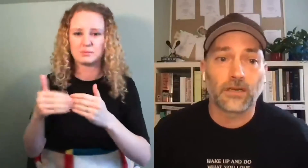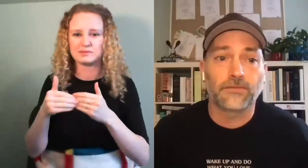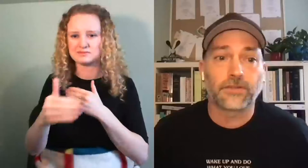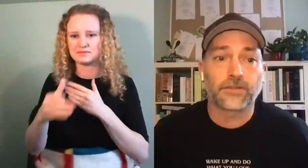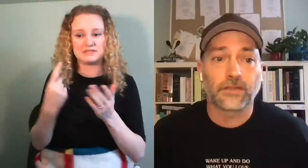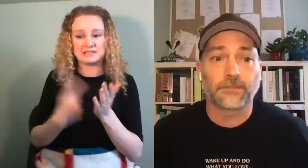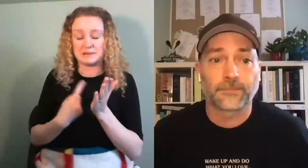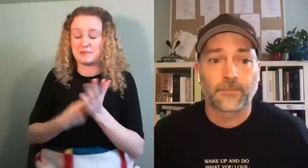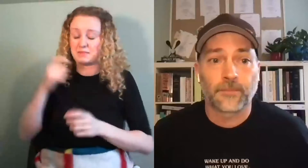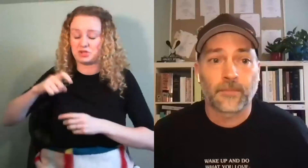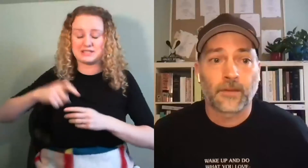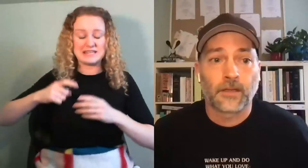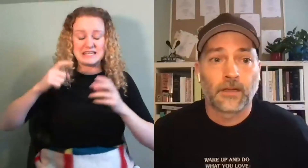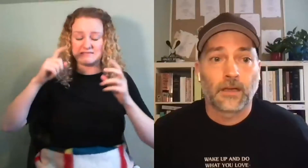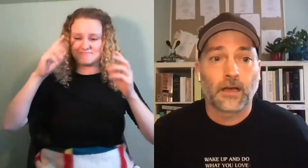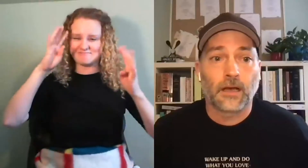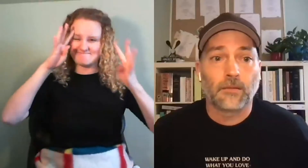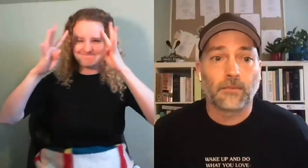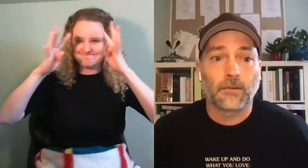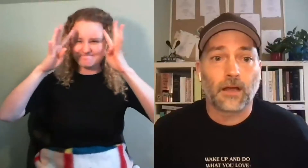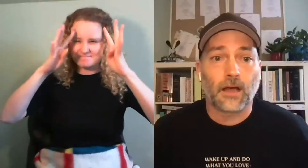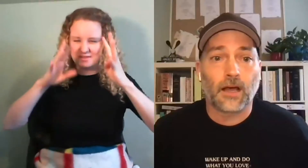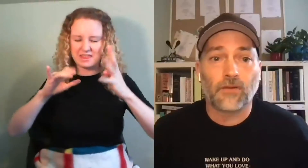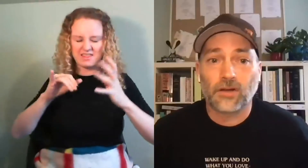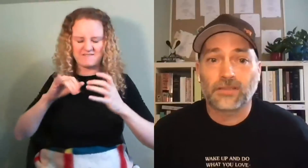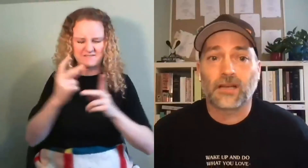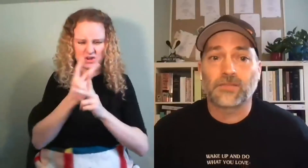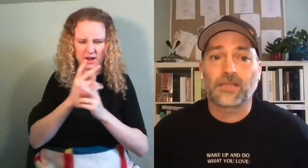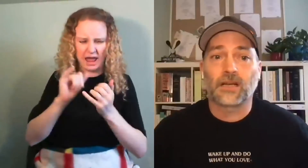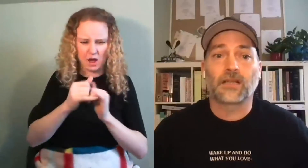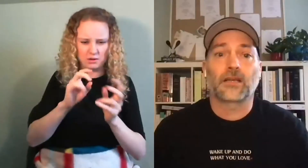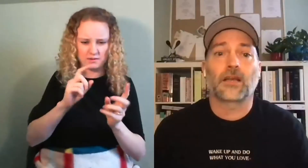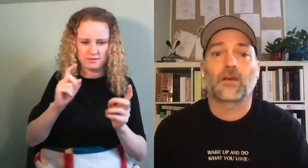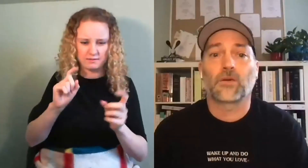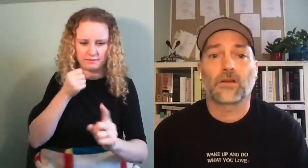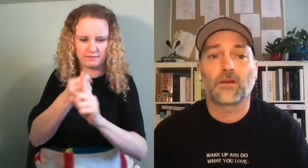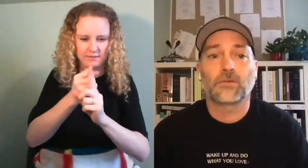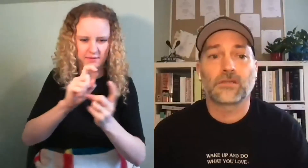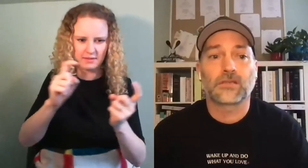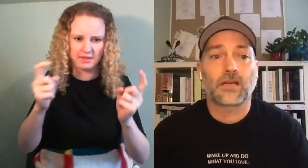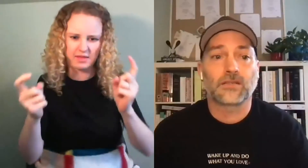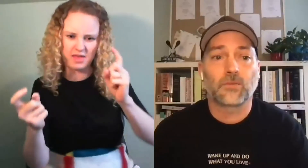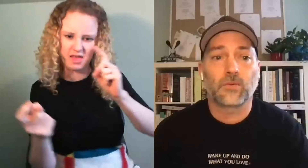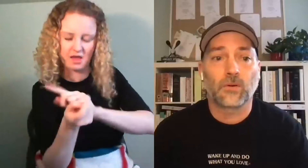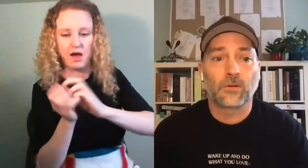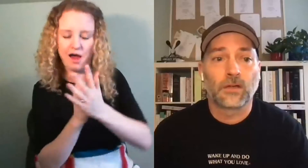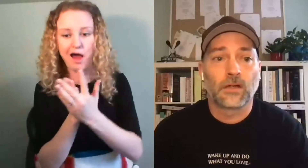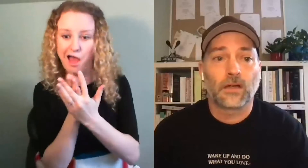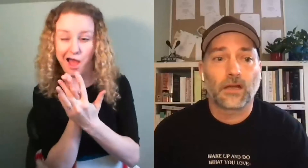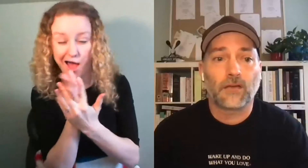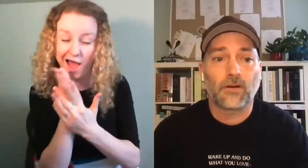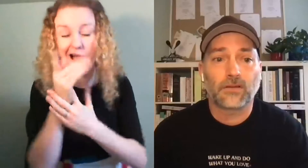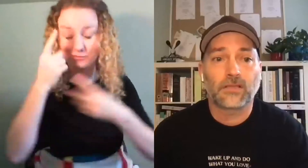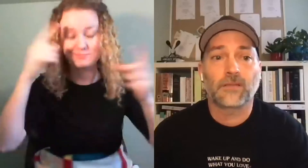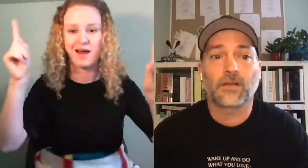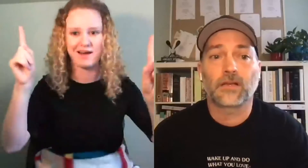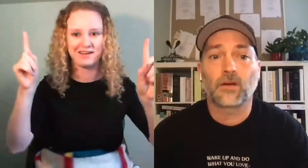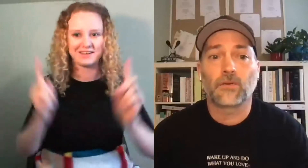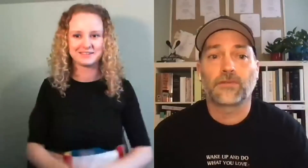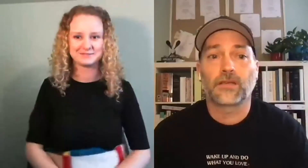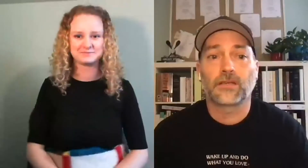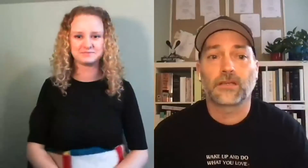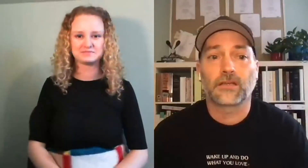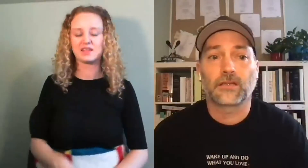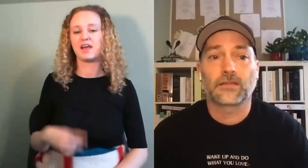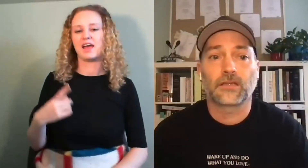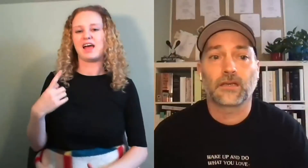job done efficiently. I have a hard time settling and going along with the status quo, and I have a hard time letting go